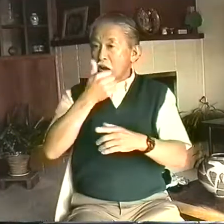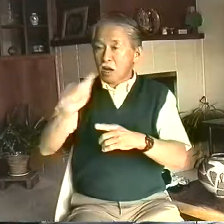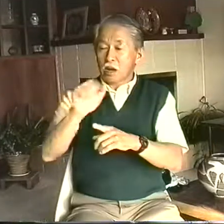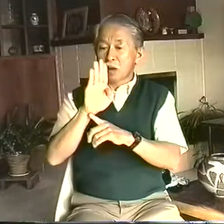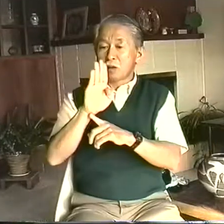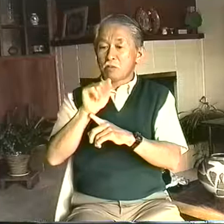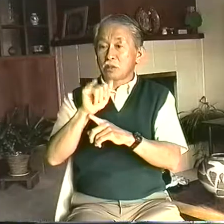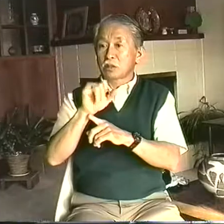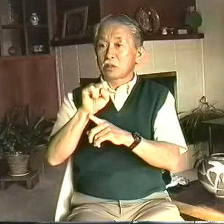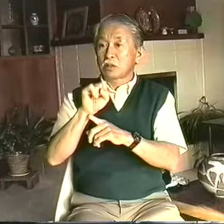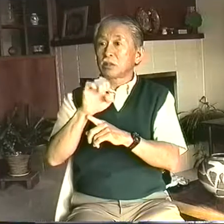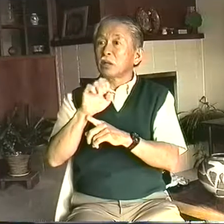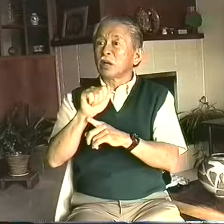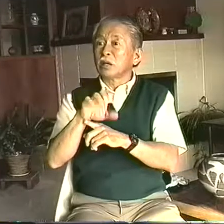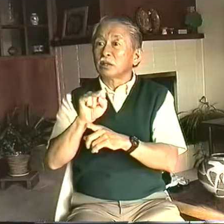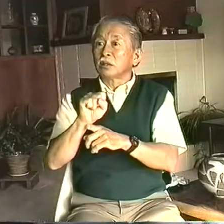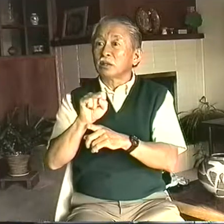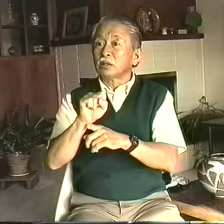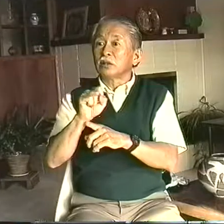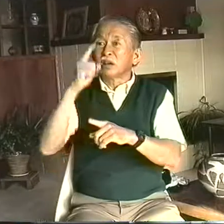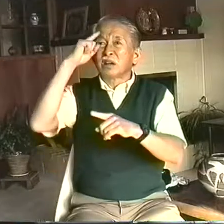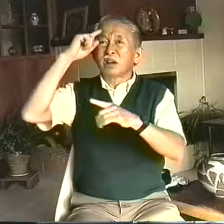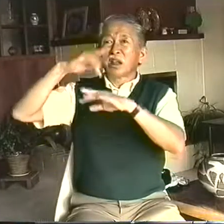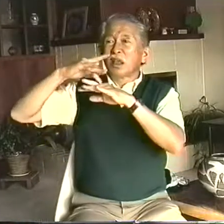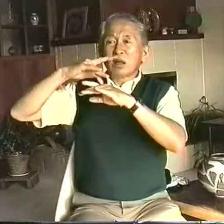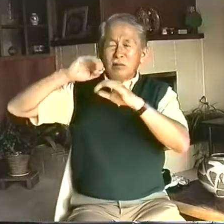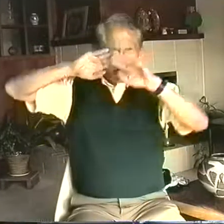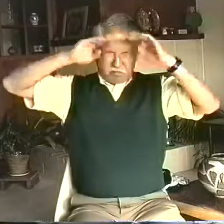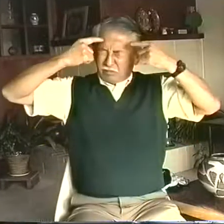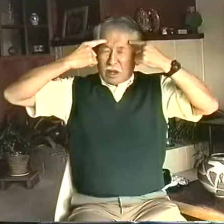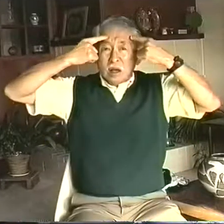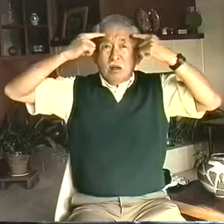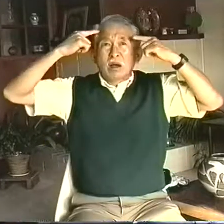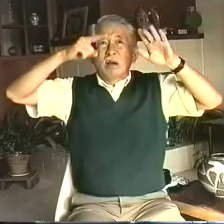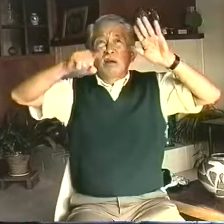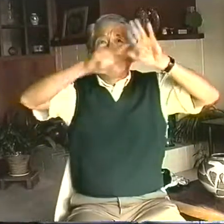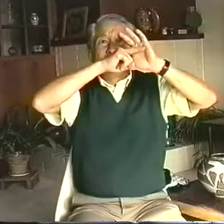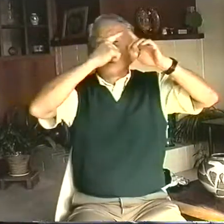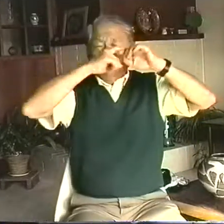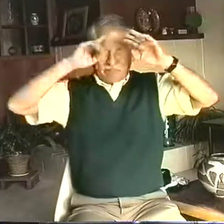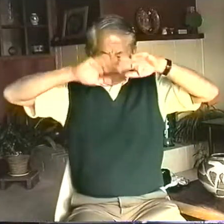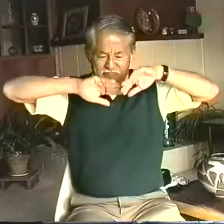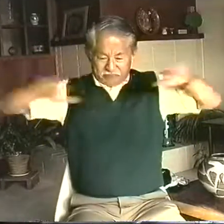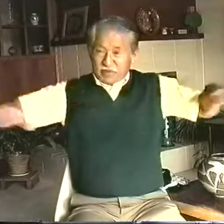instructed us to look at the evidence without bias,